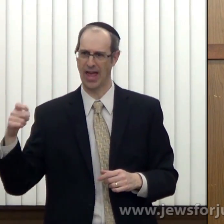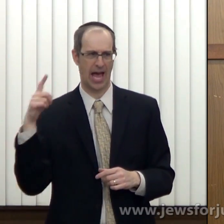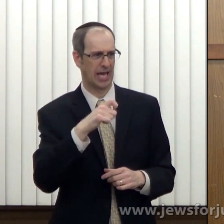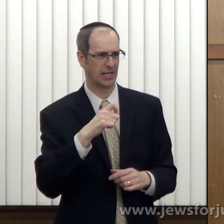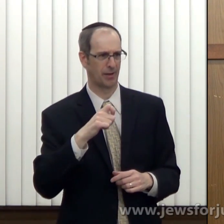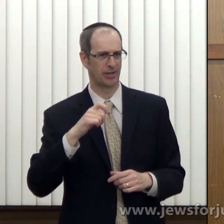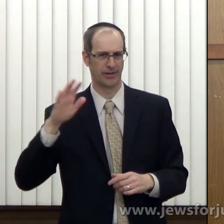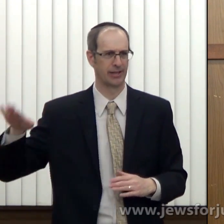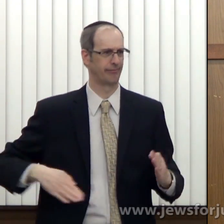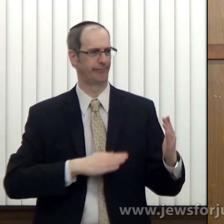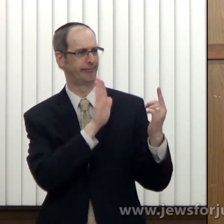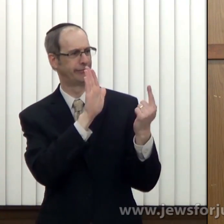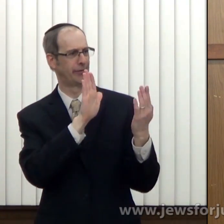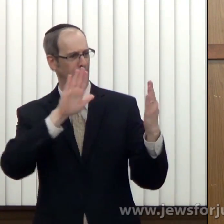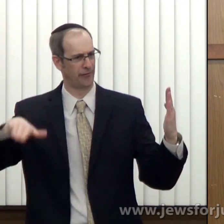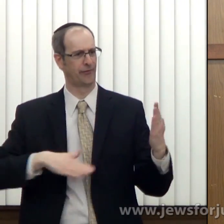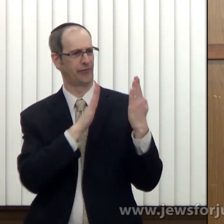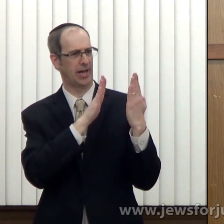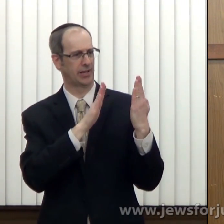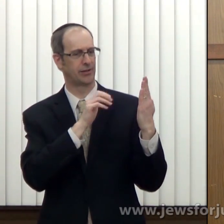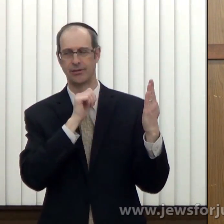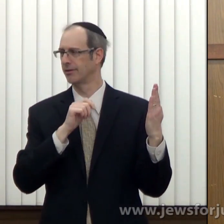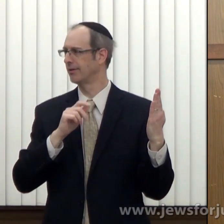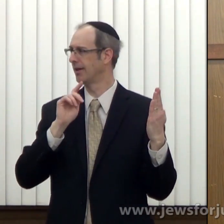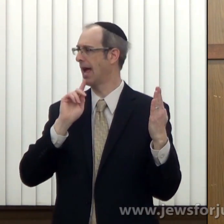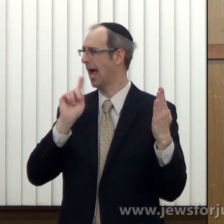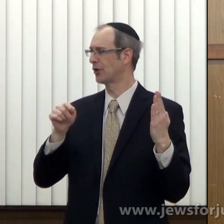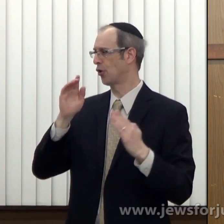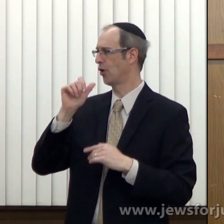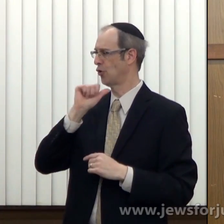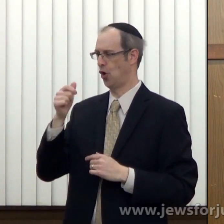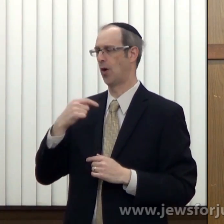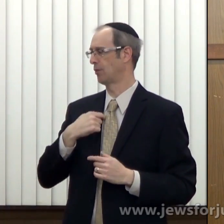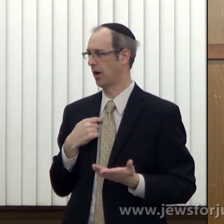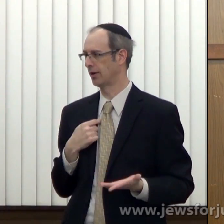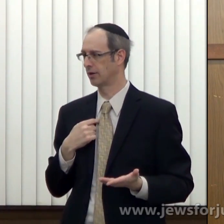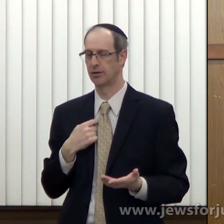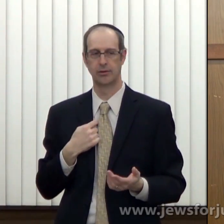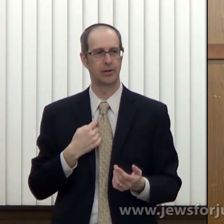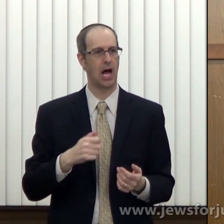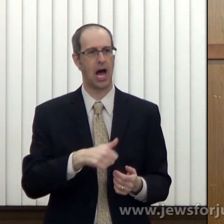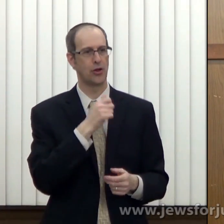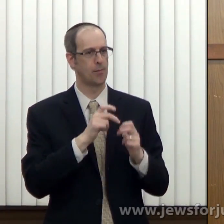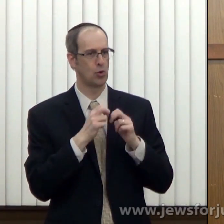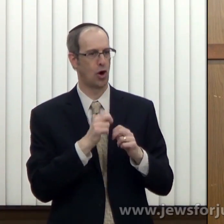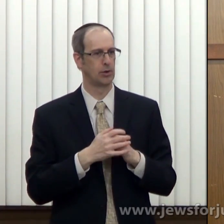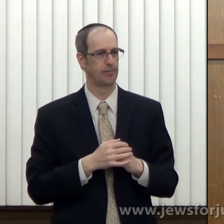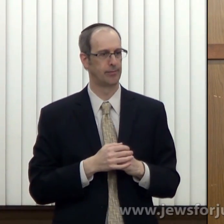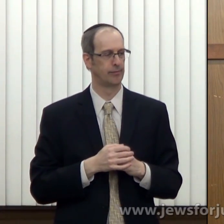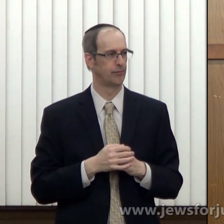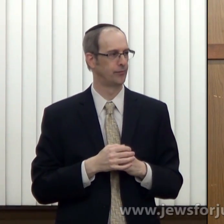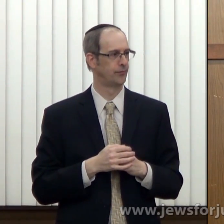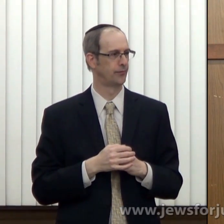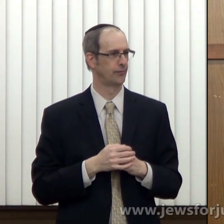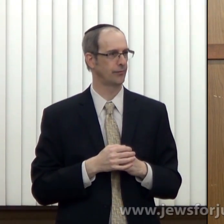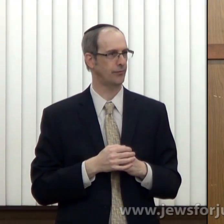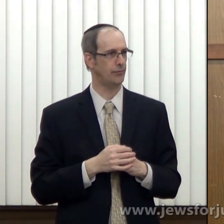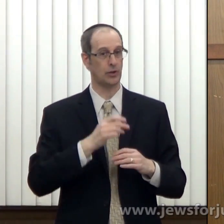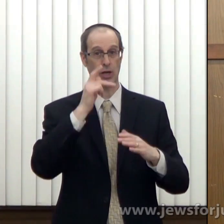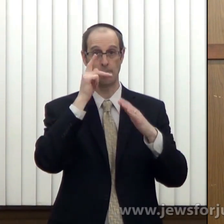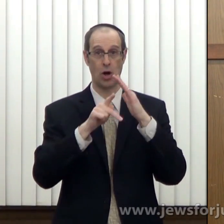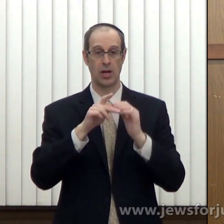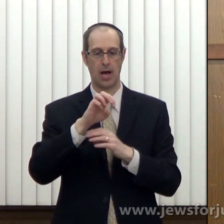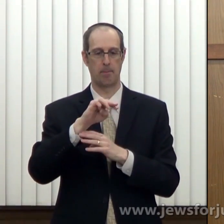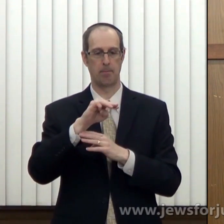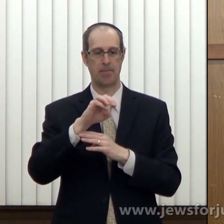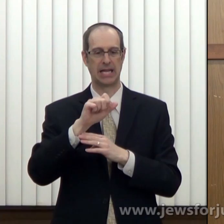his face, he says, no, I'm not. Another problem is that the prophet